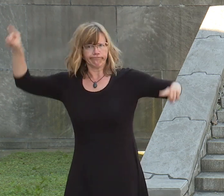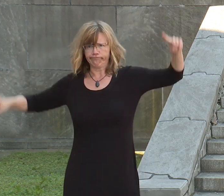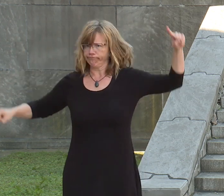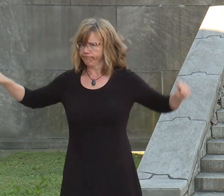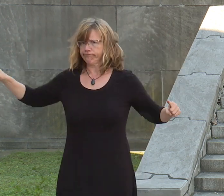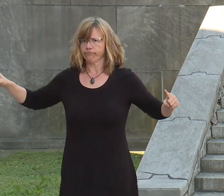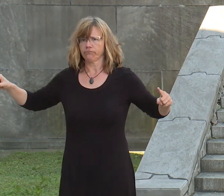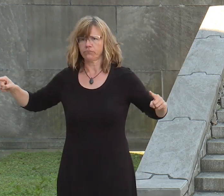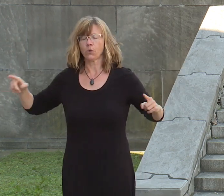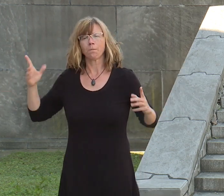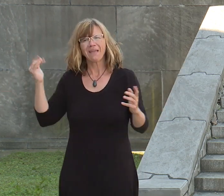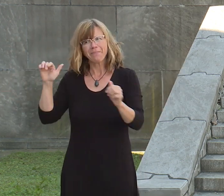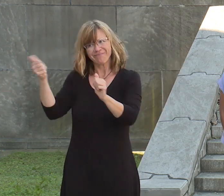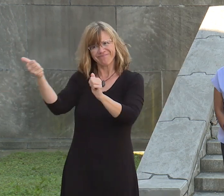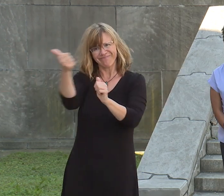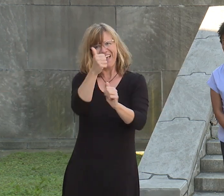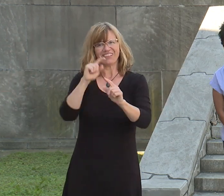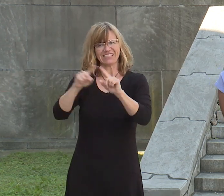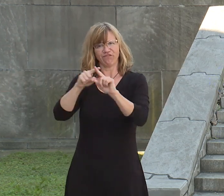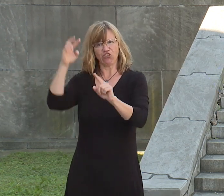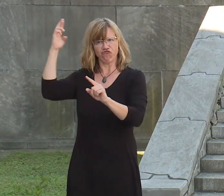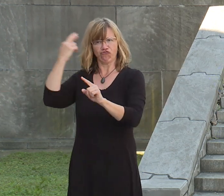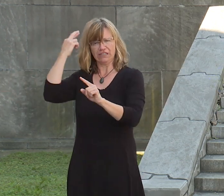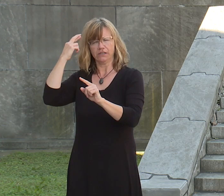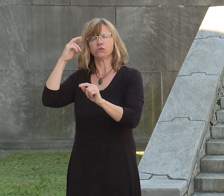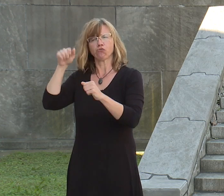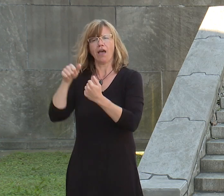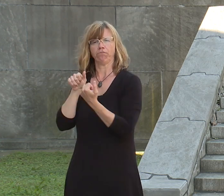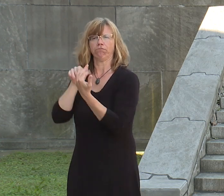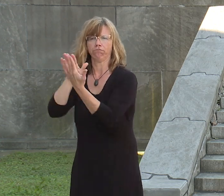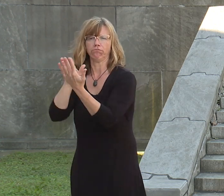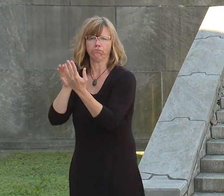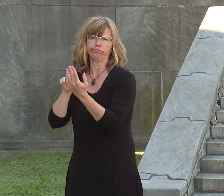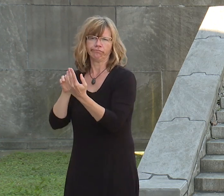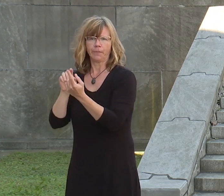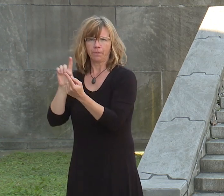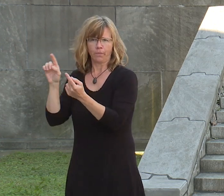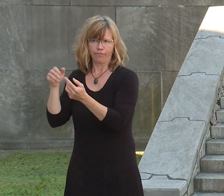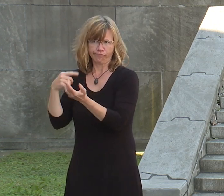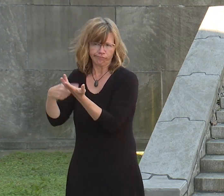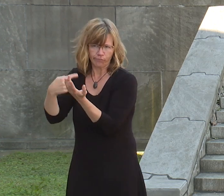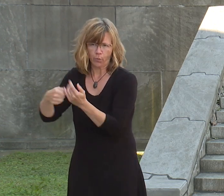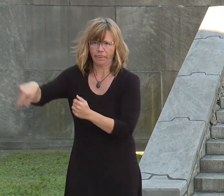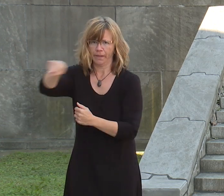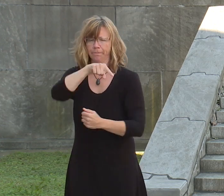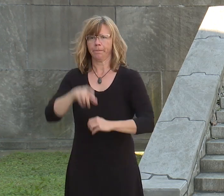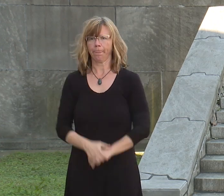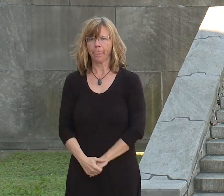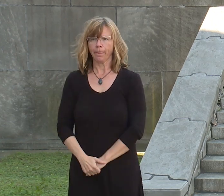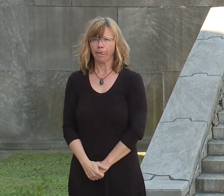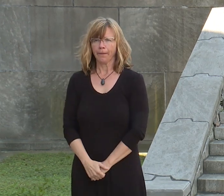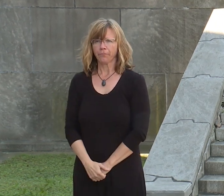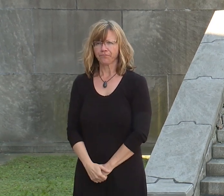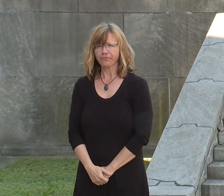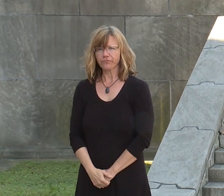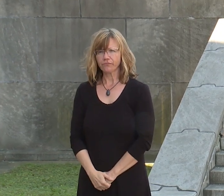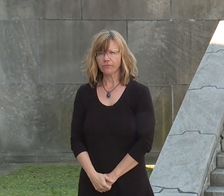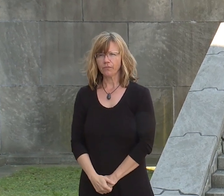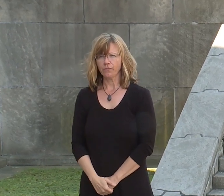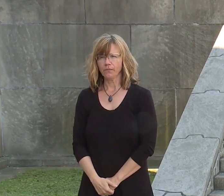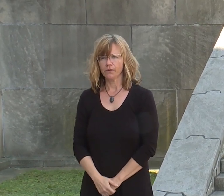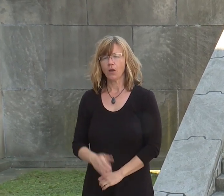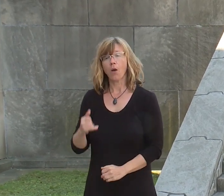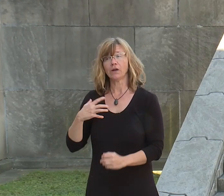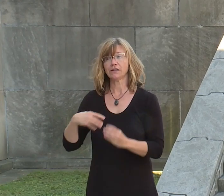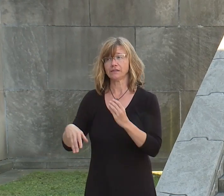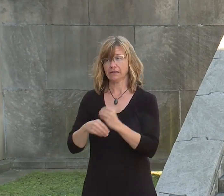you. And I just want to add to that too, especially for the younger folks, those in my